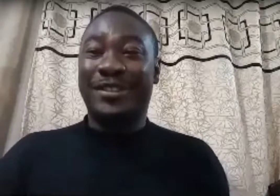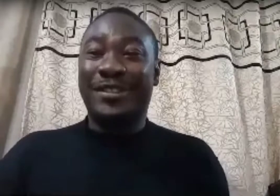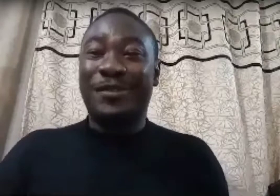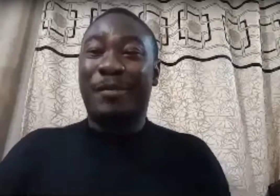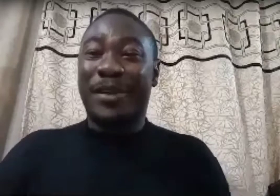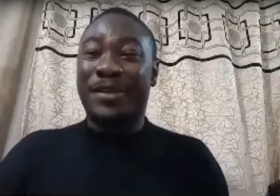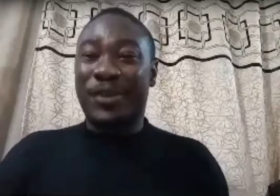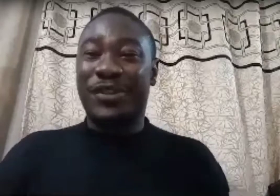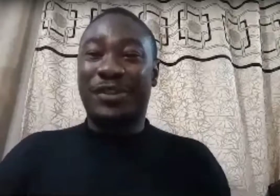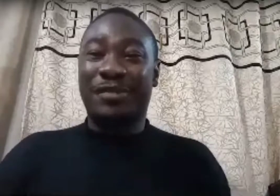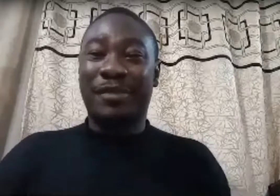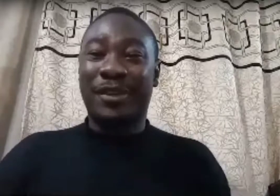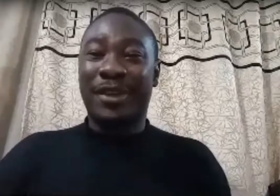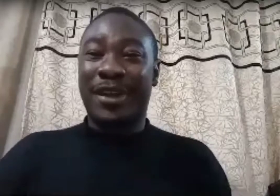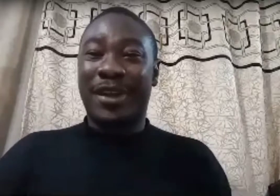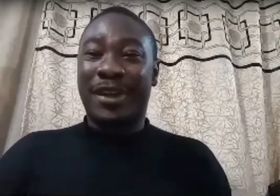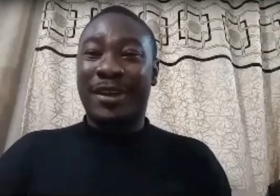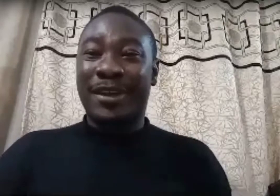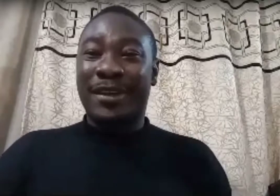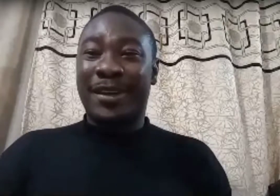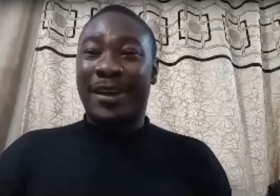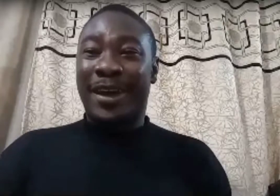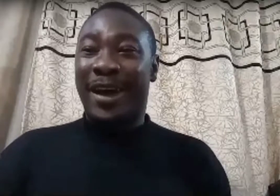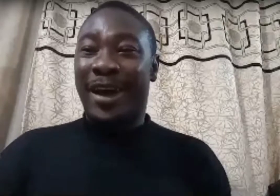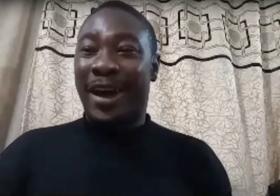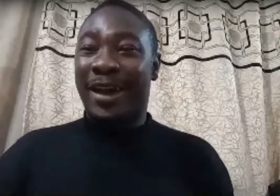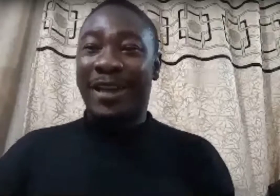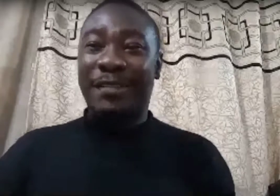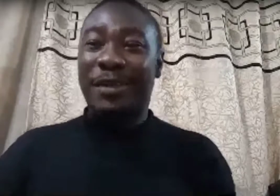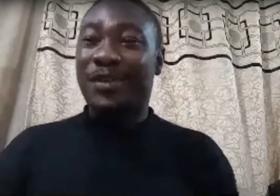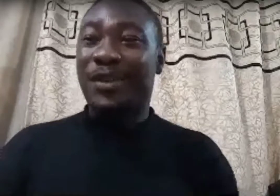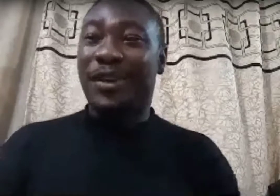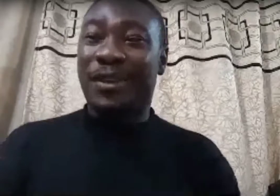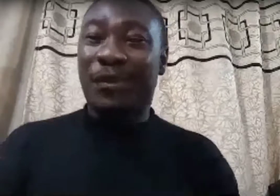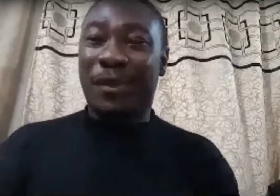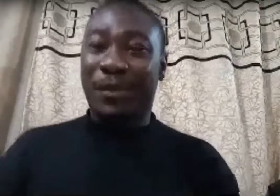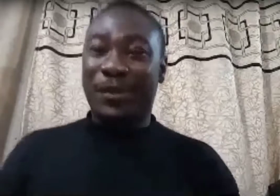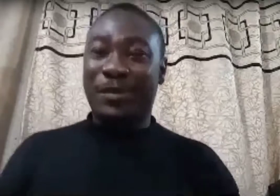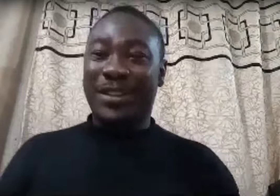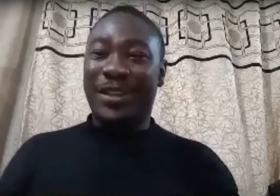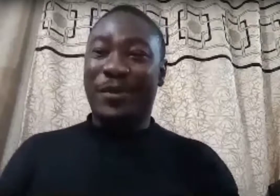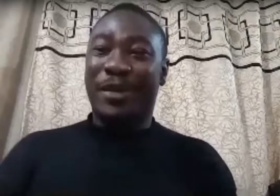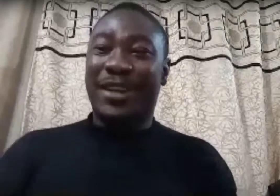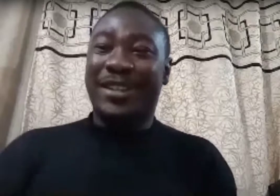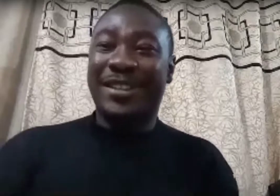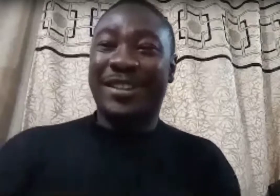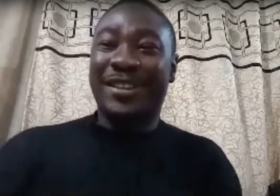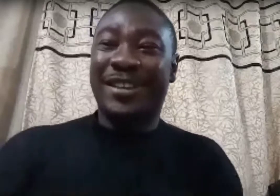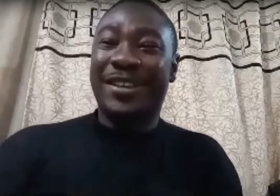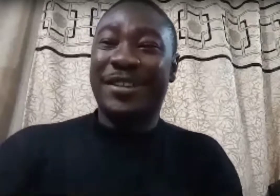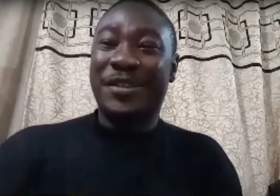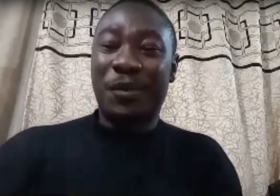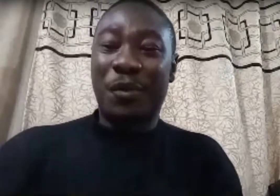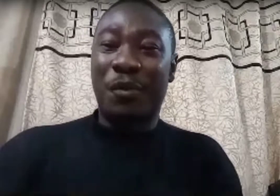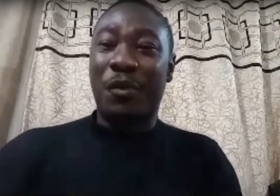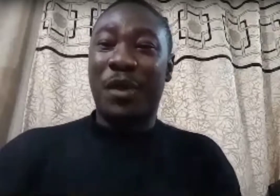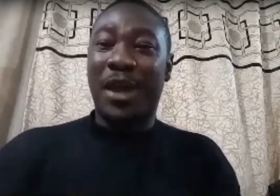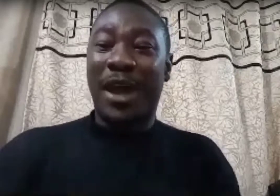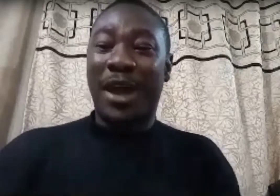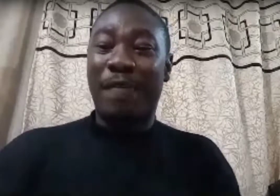I expected to hear a round of applause, but never mind. So I'm going to start. I